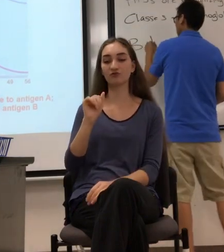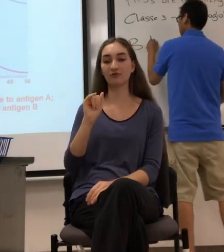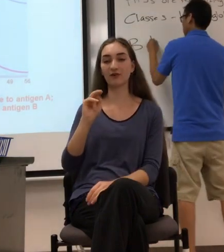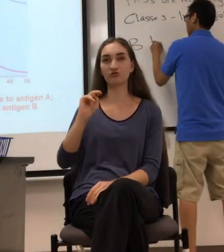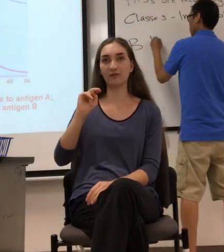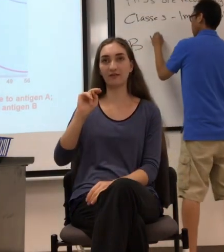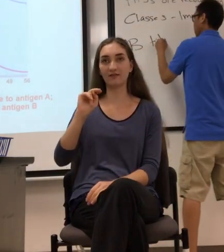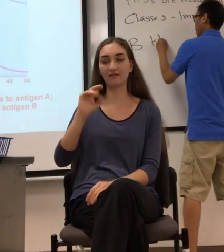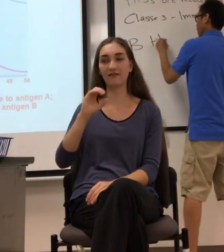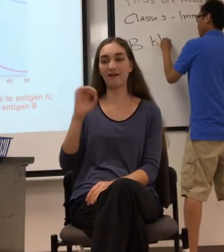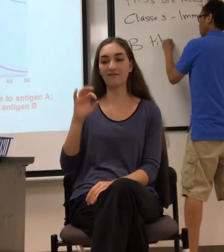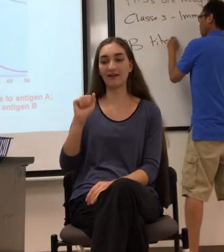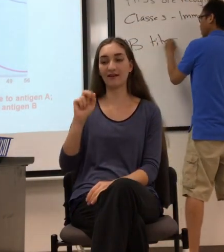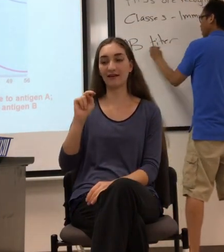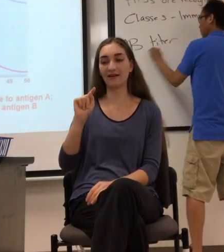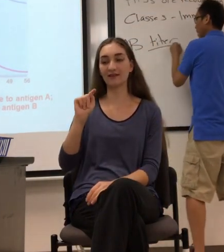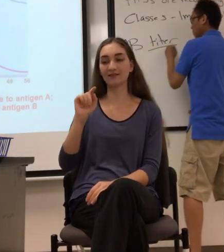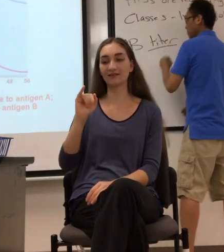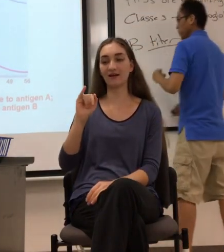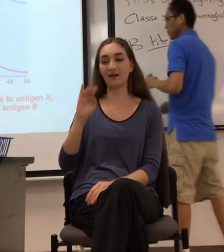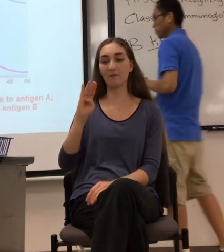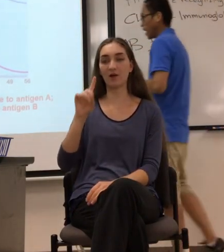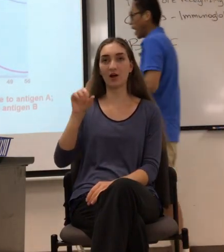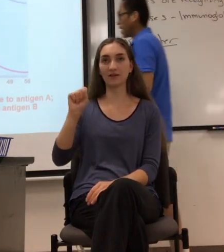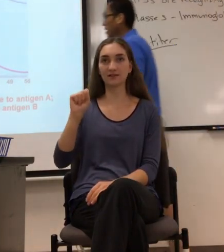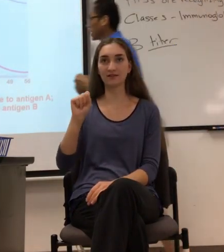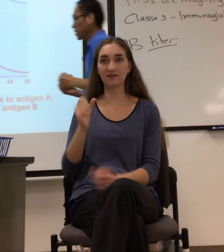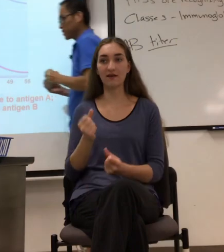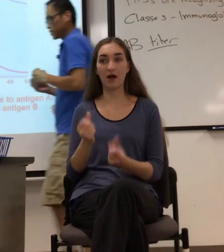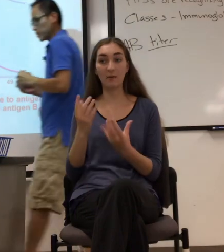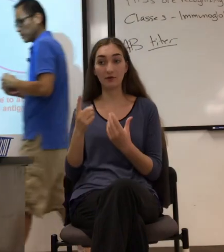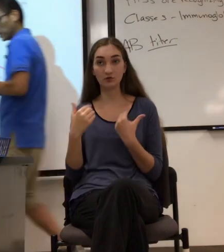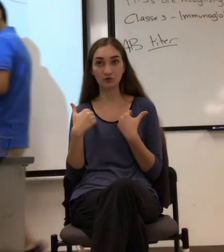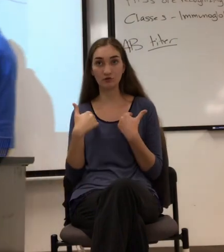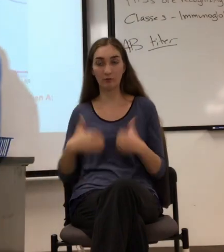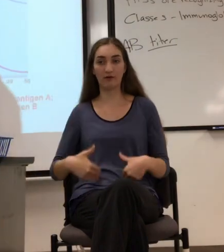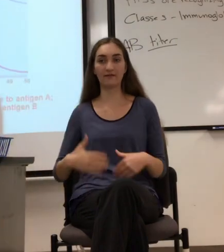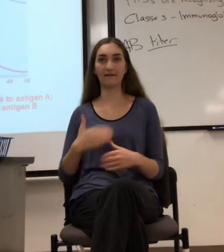AB titer. How much of it do you got?